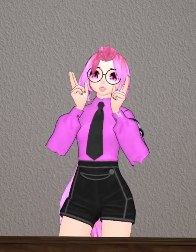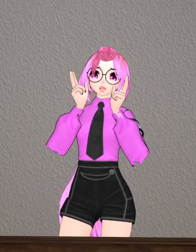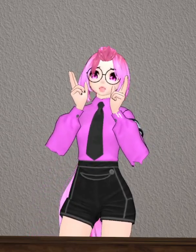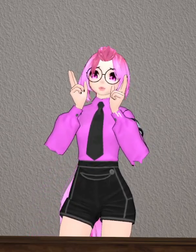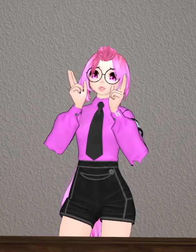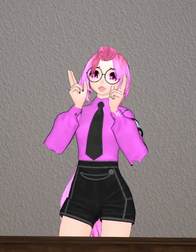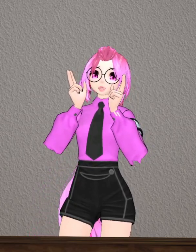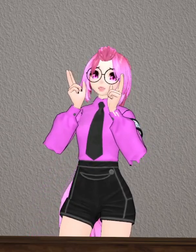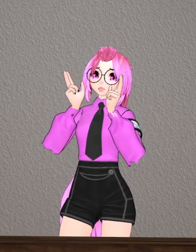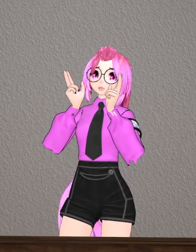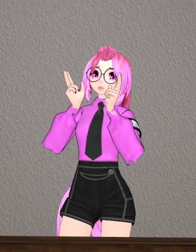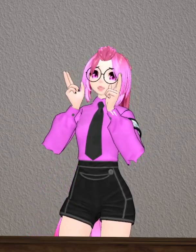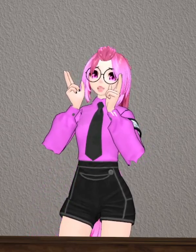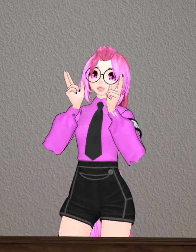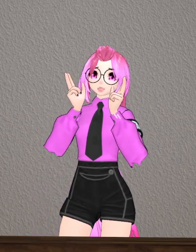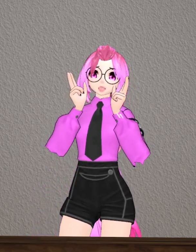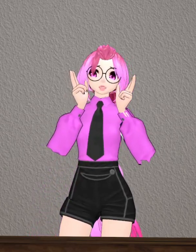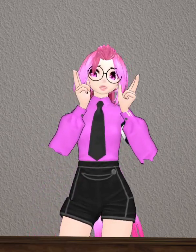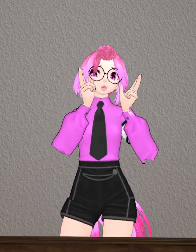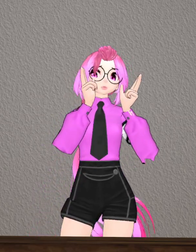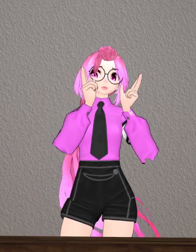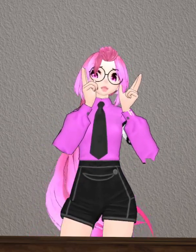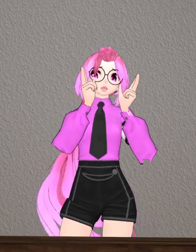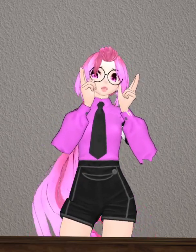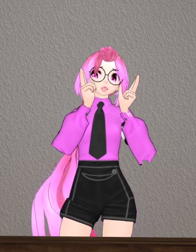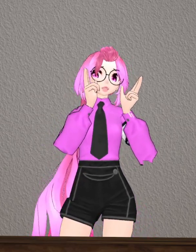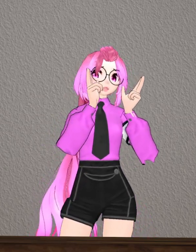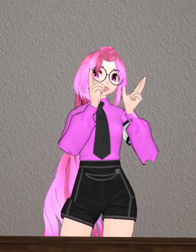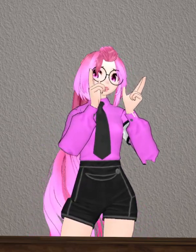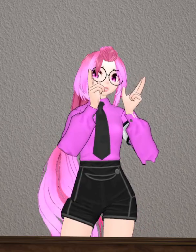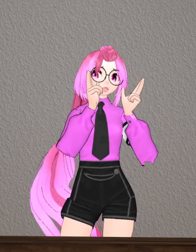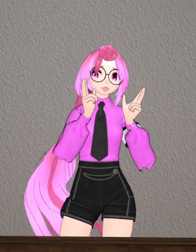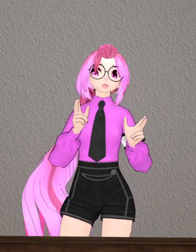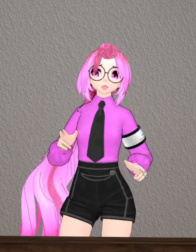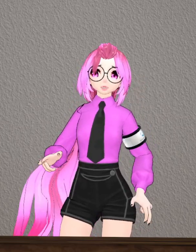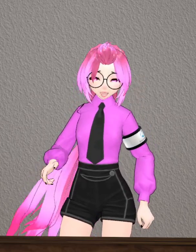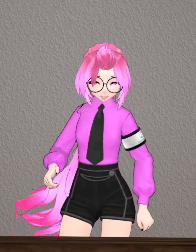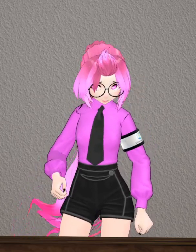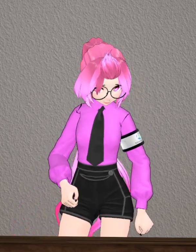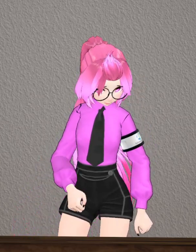like I was attentively listening and paying attention, but usually deaf people use this to describe listening.